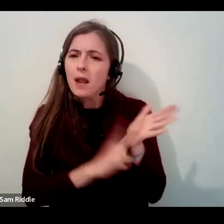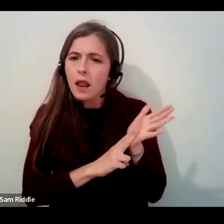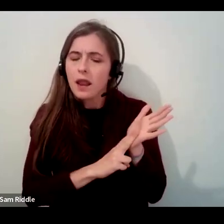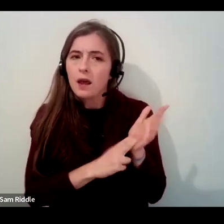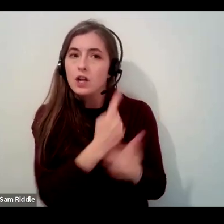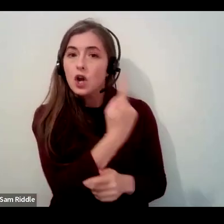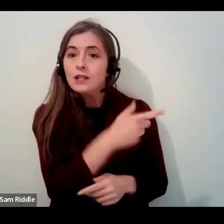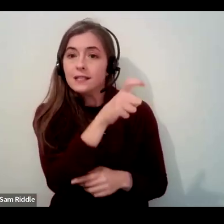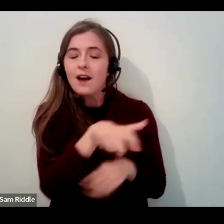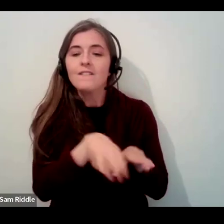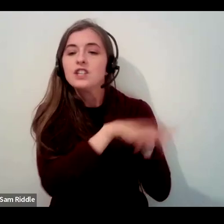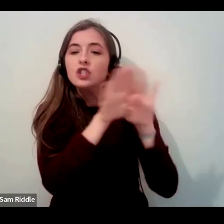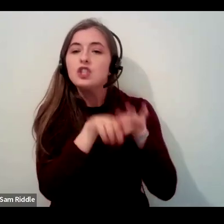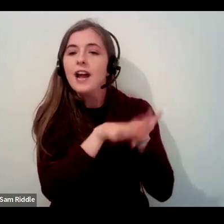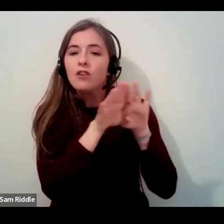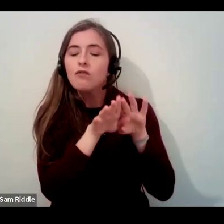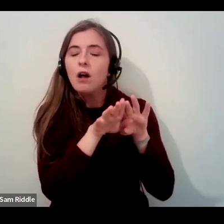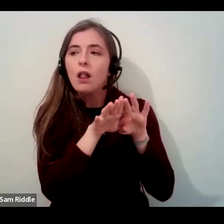is the general